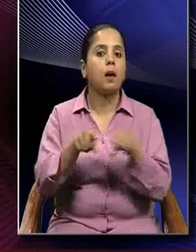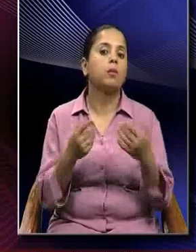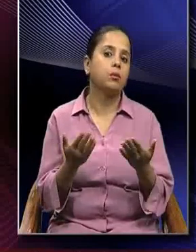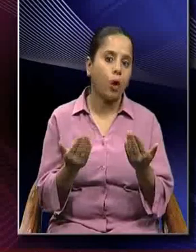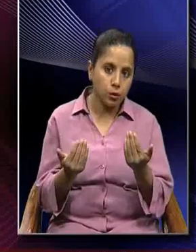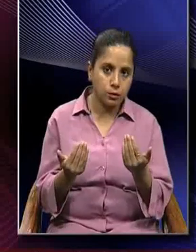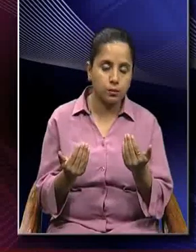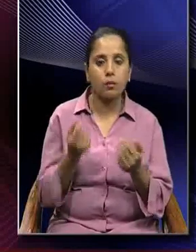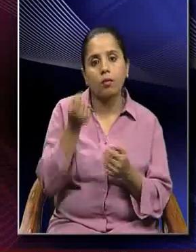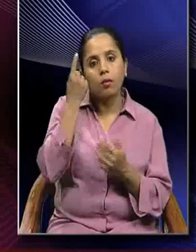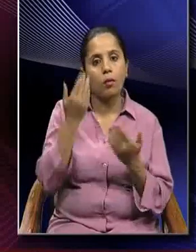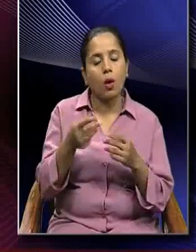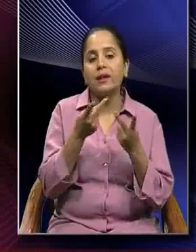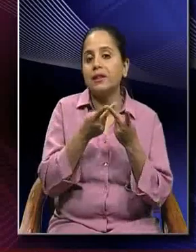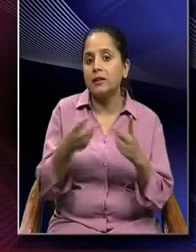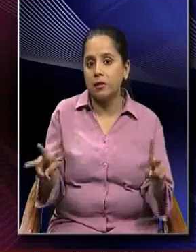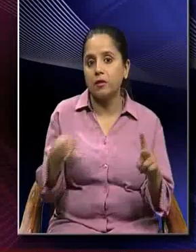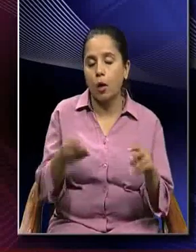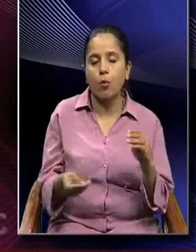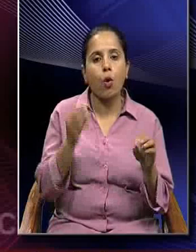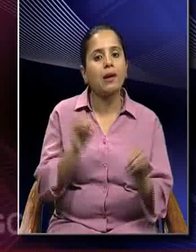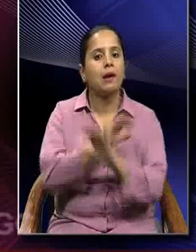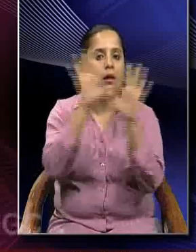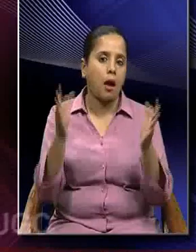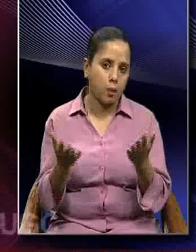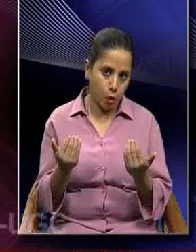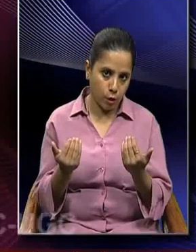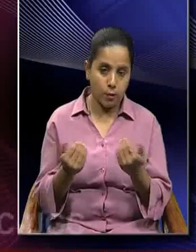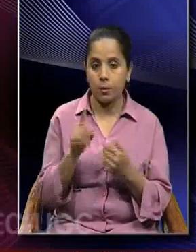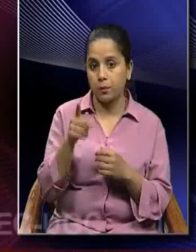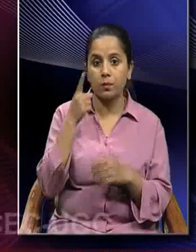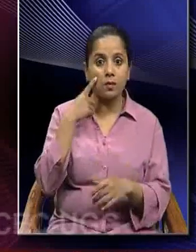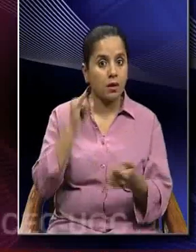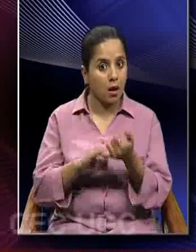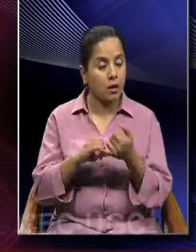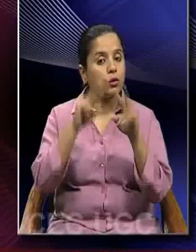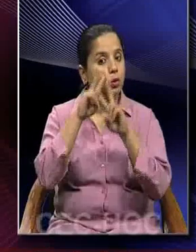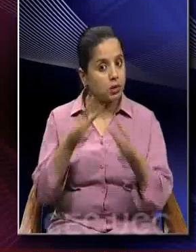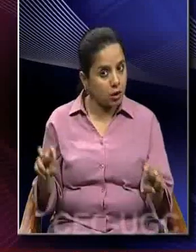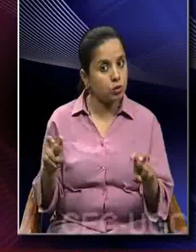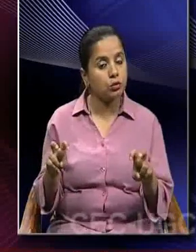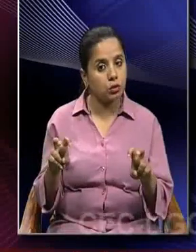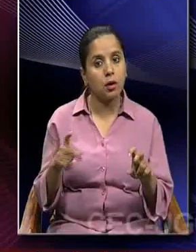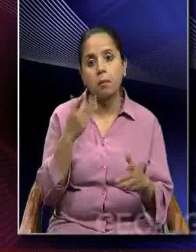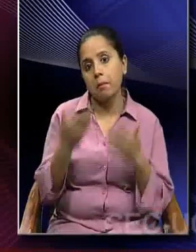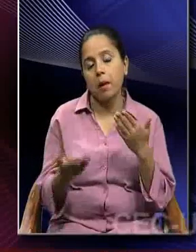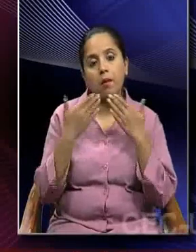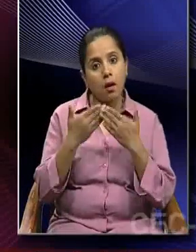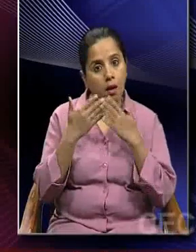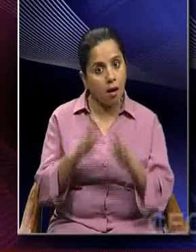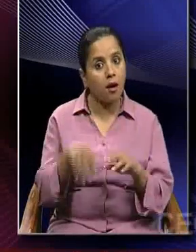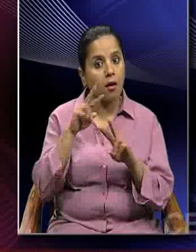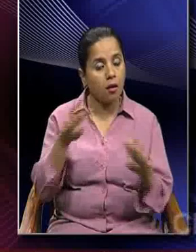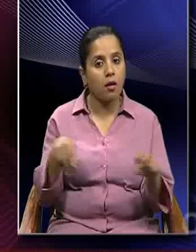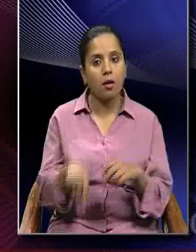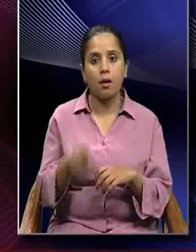to understand the difference more clearly, whereas ISS researcher may study the interaction of a